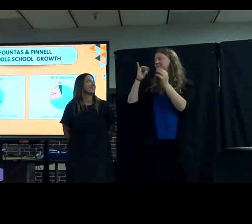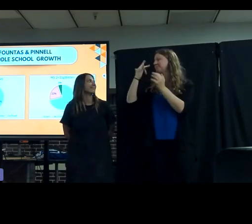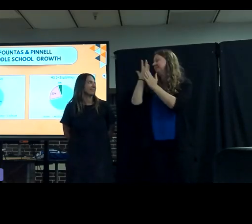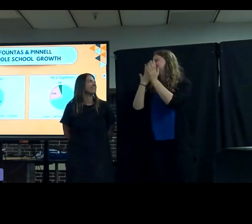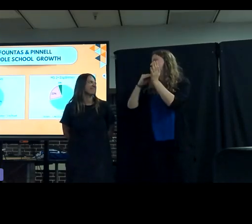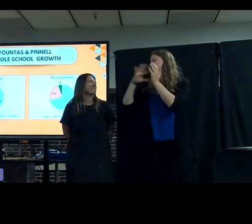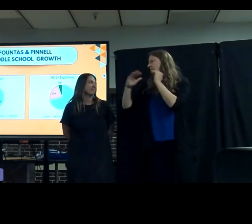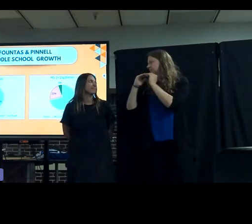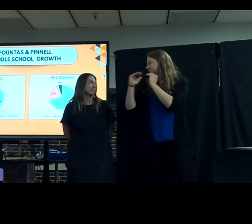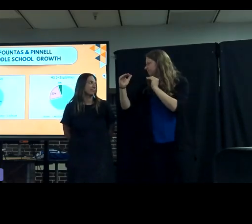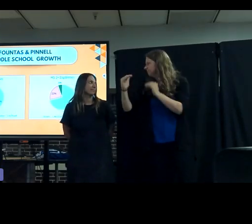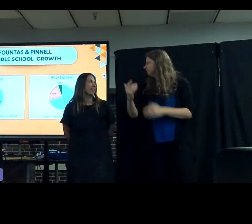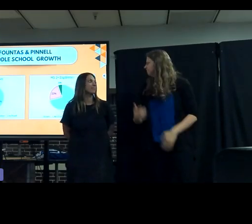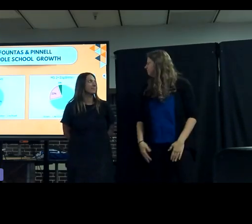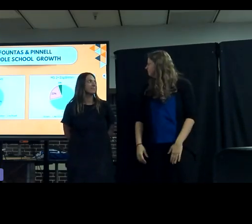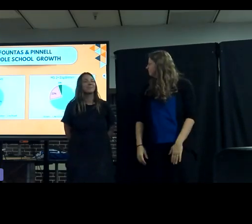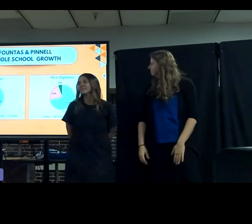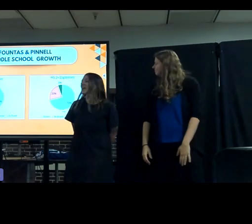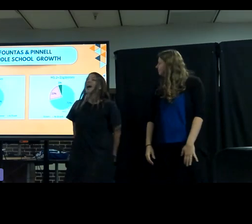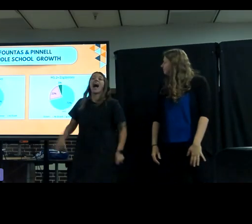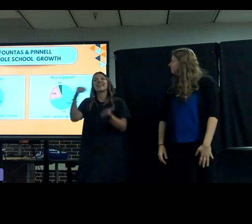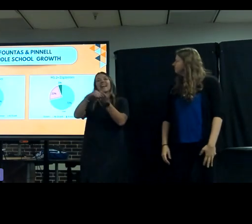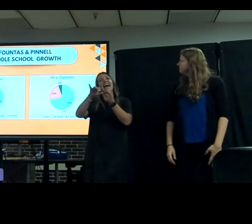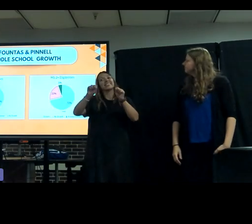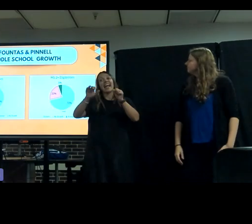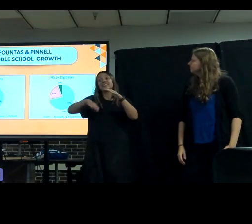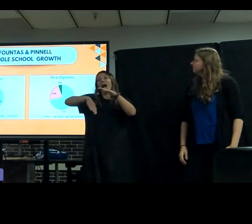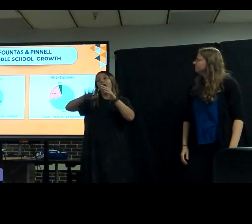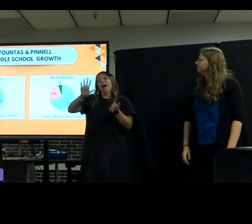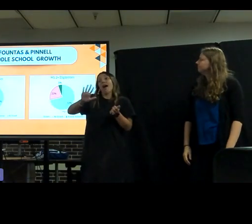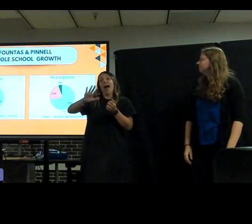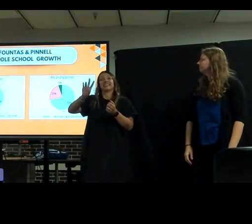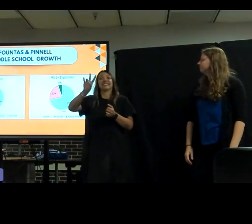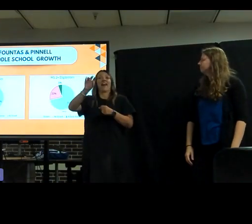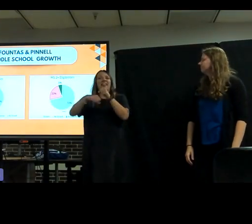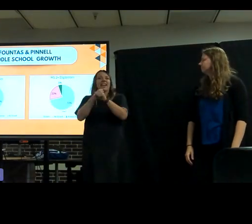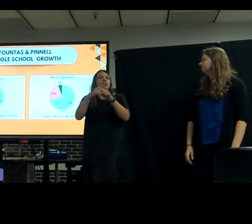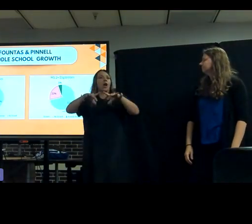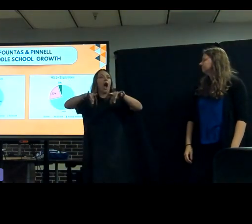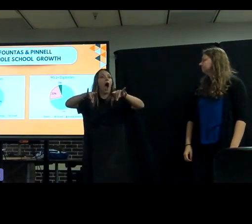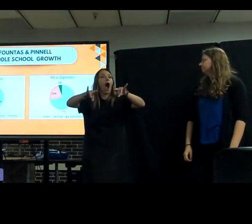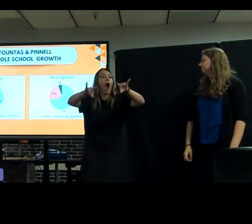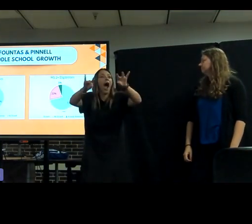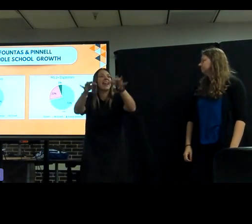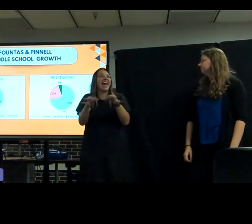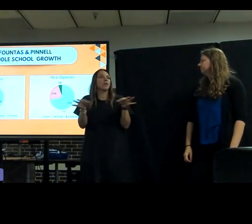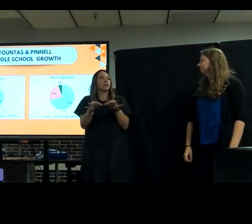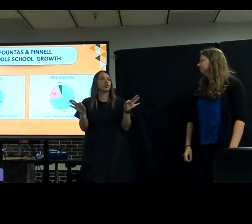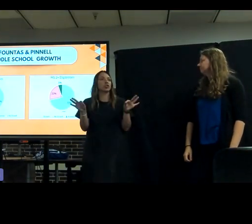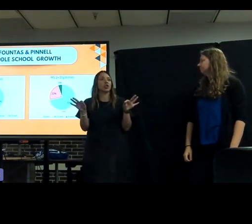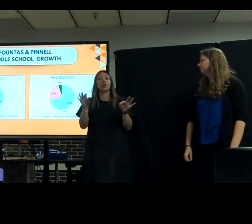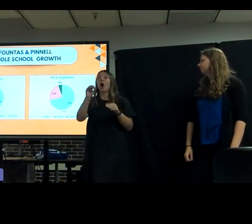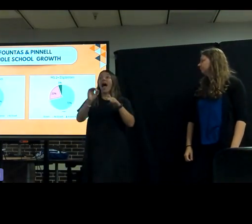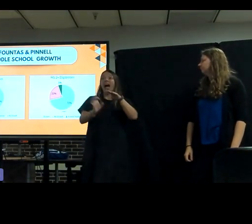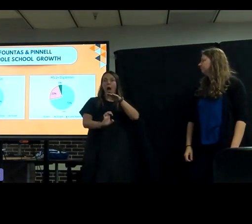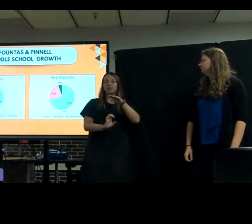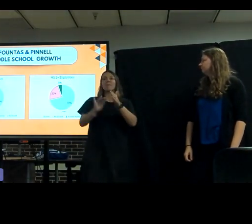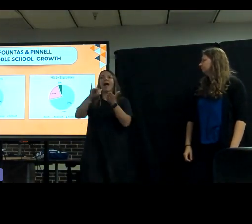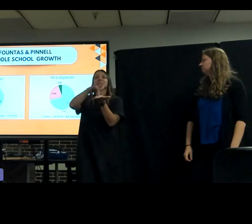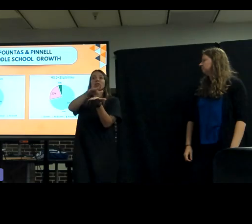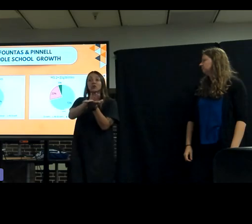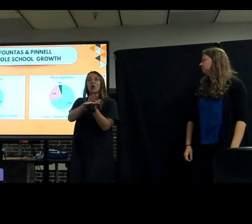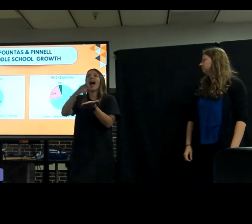always see is they have to develop that first language before we really start to see that growth in English. And it can take 7 years to acquire